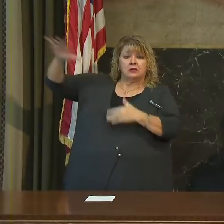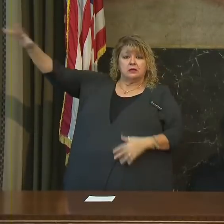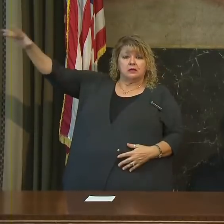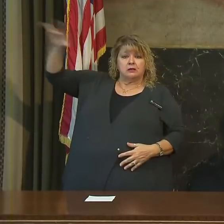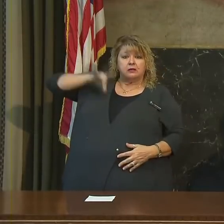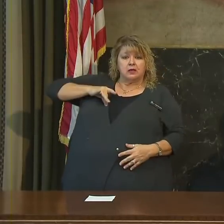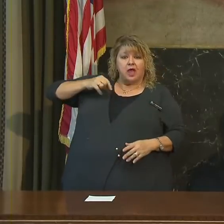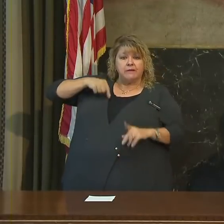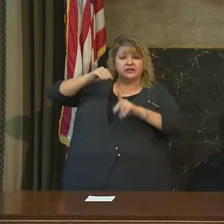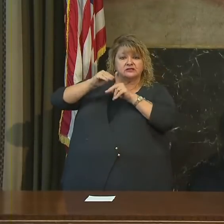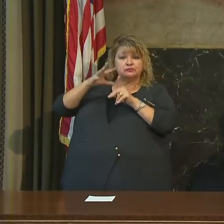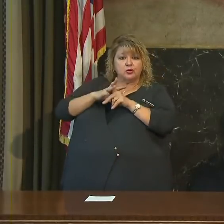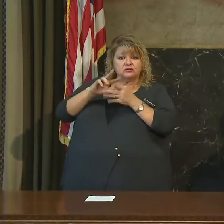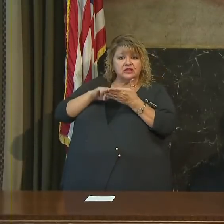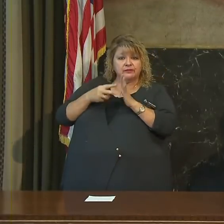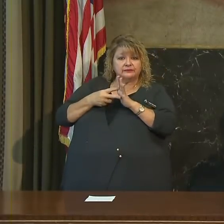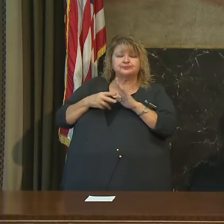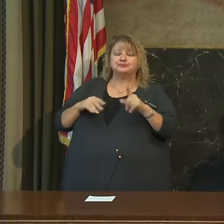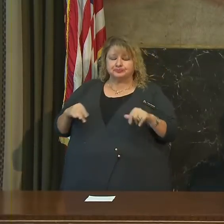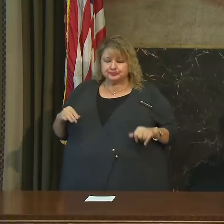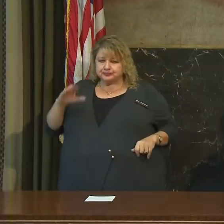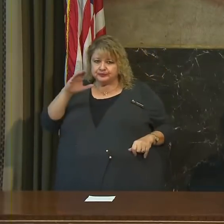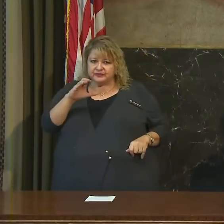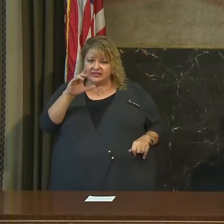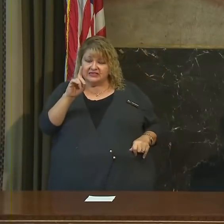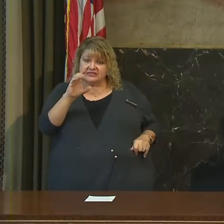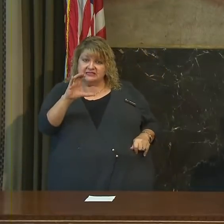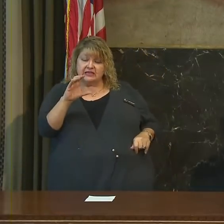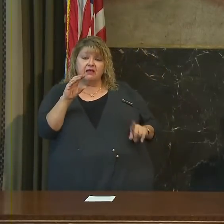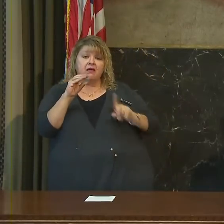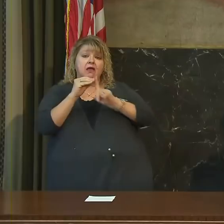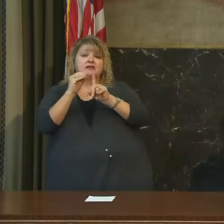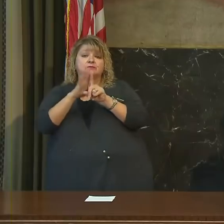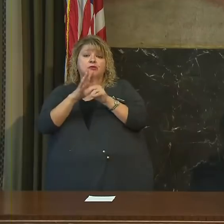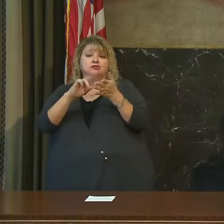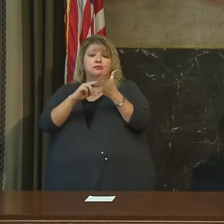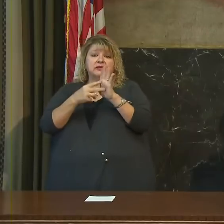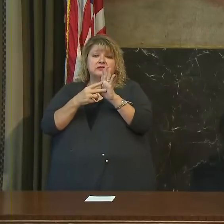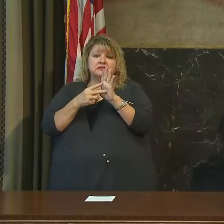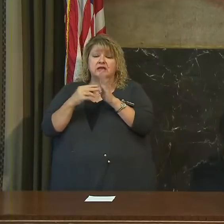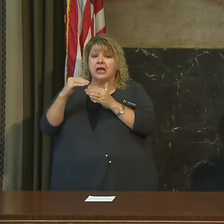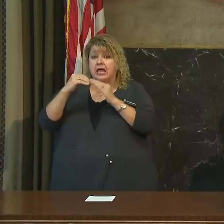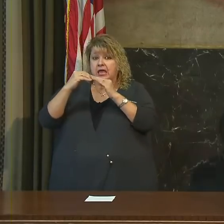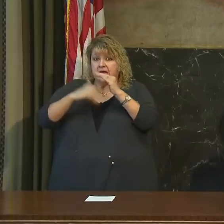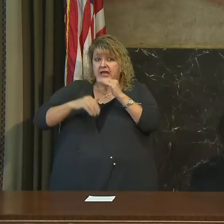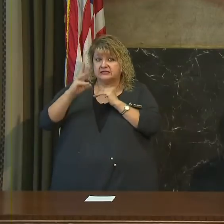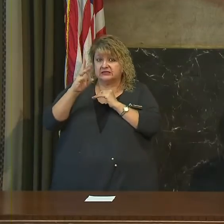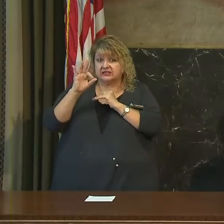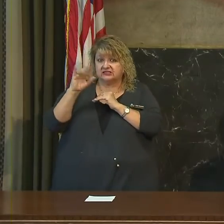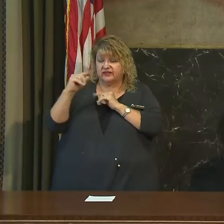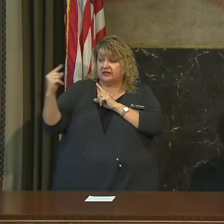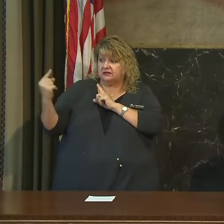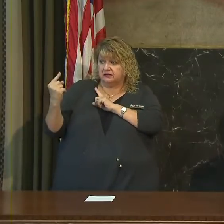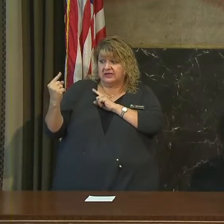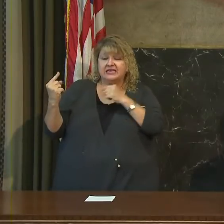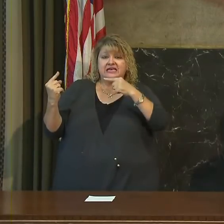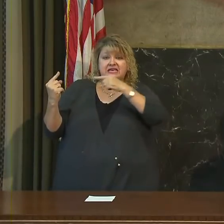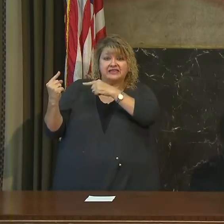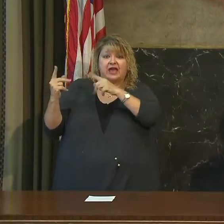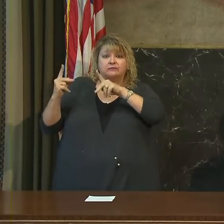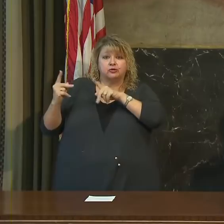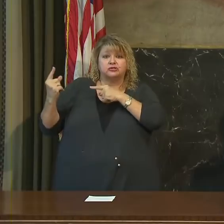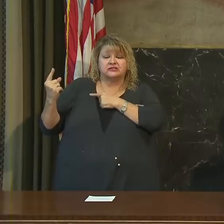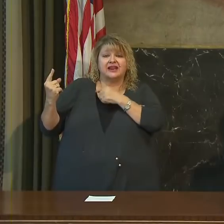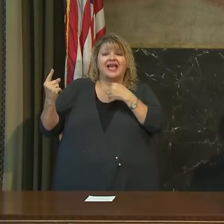technical definition from the CDC is an exposure is if you're within 6 feet of someone who's positive for